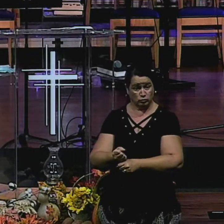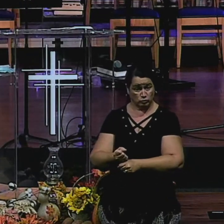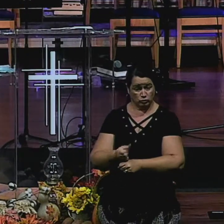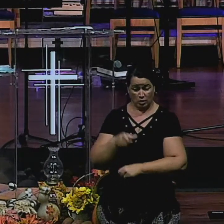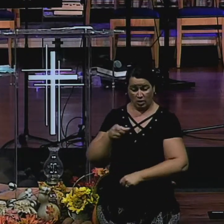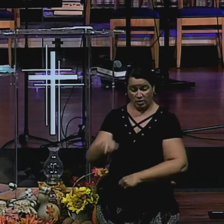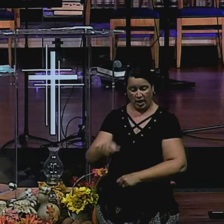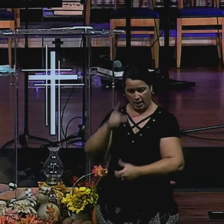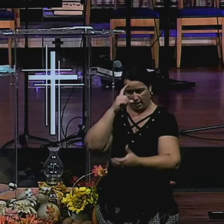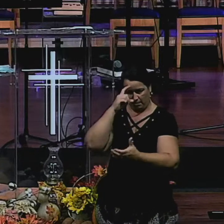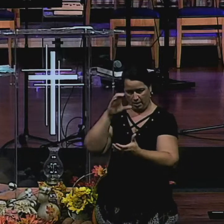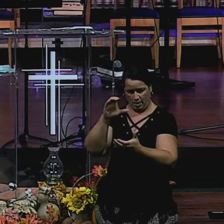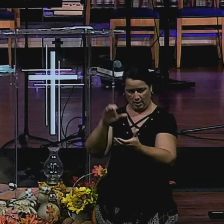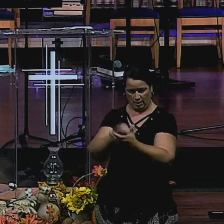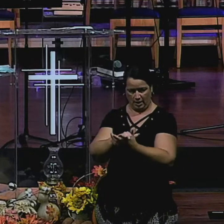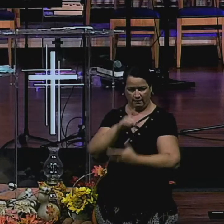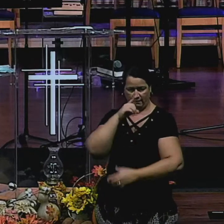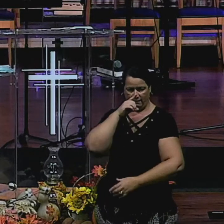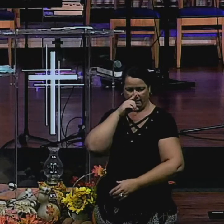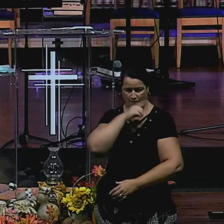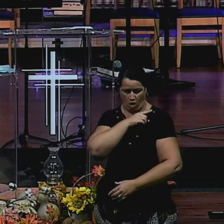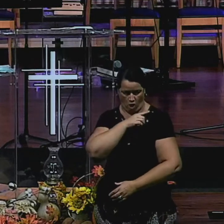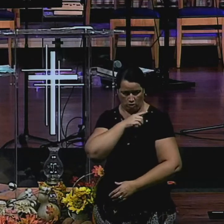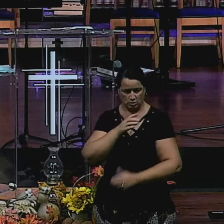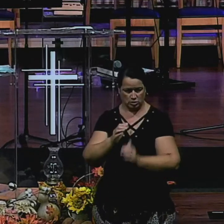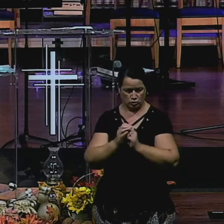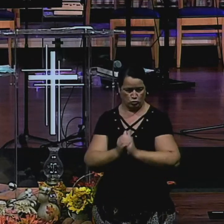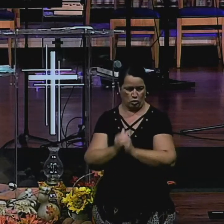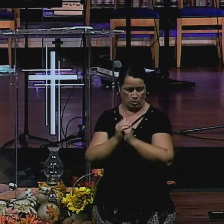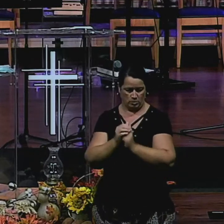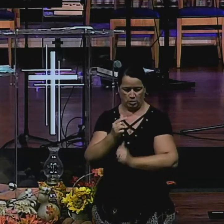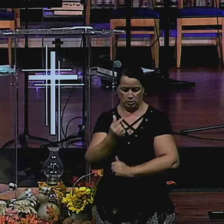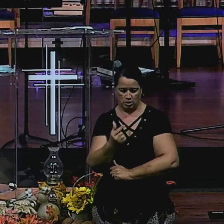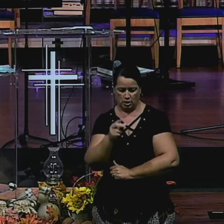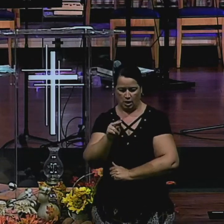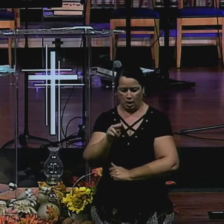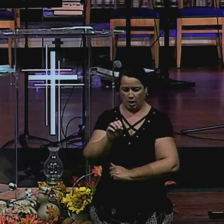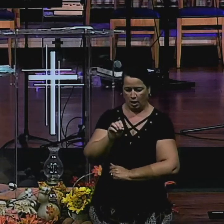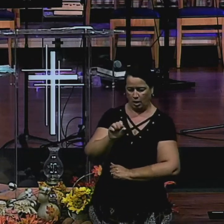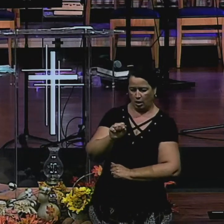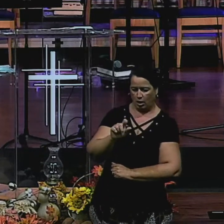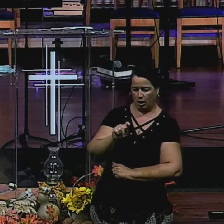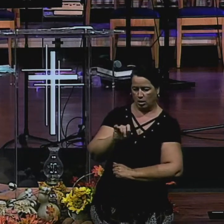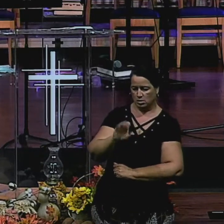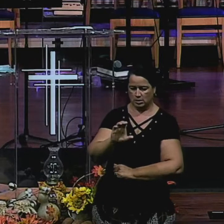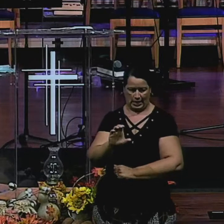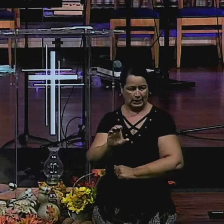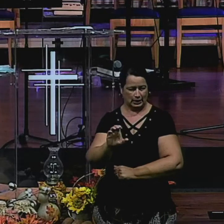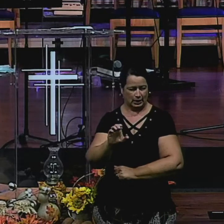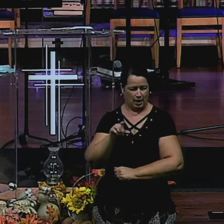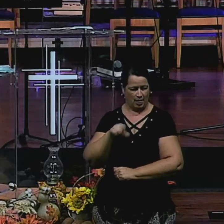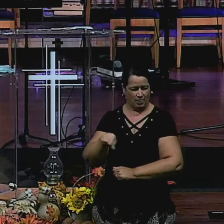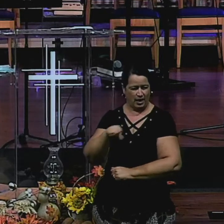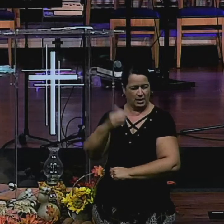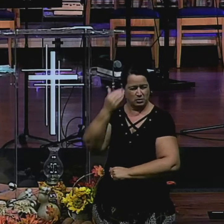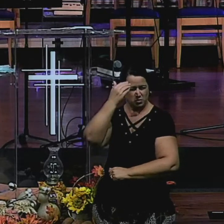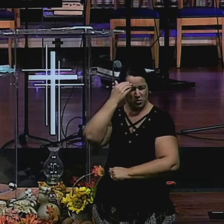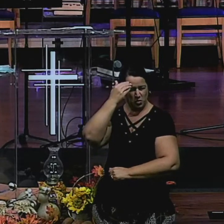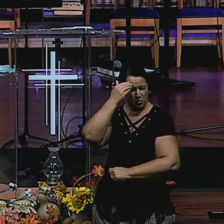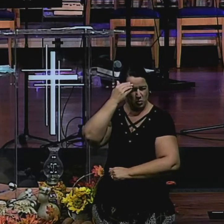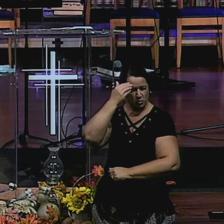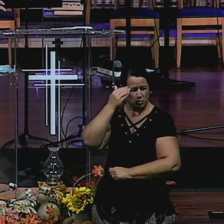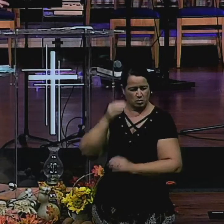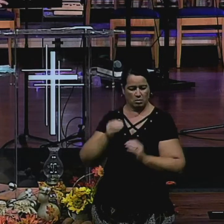of Gnosticism. And Gnostics, you know, to know, they thought they knew special inside